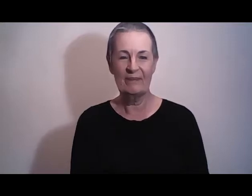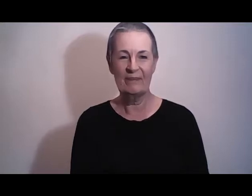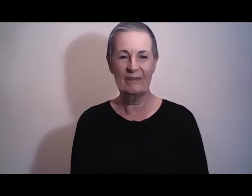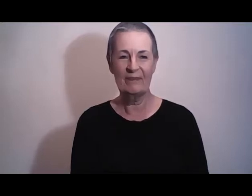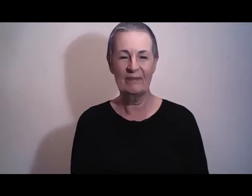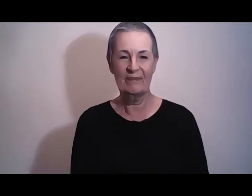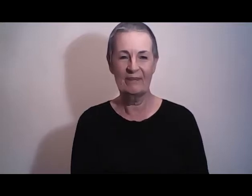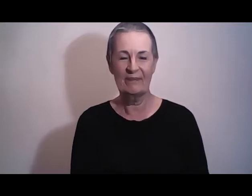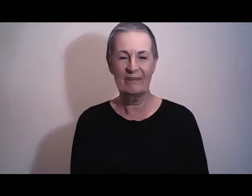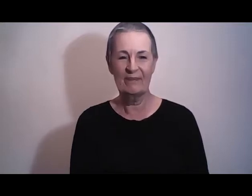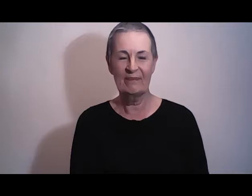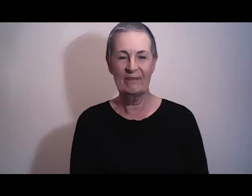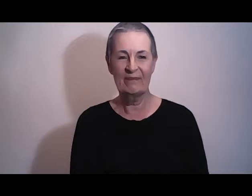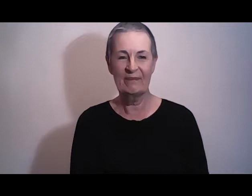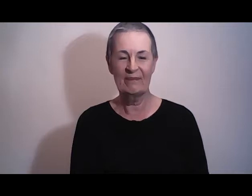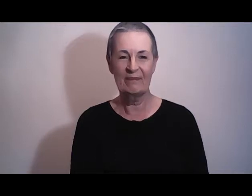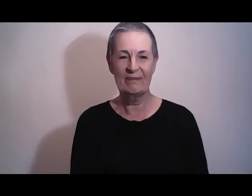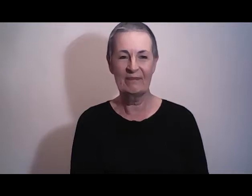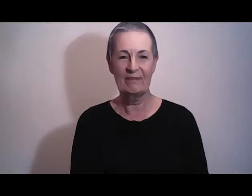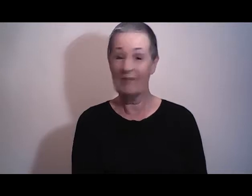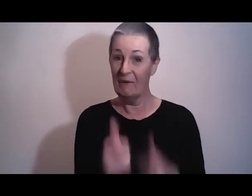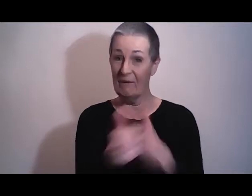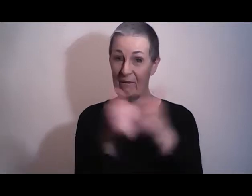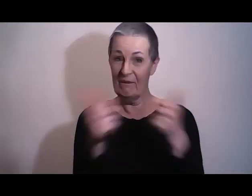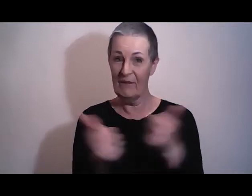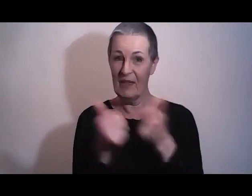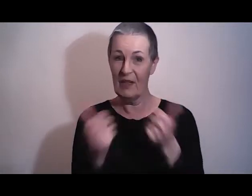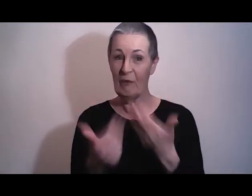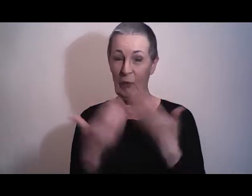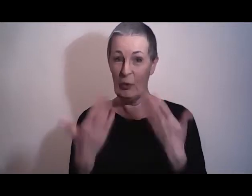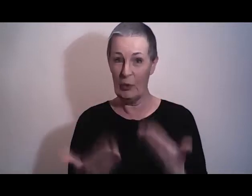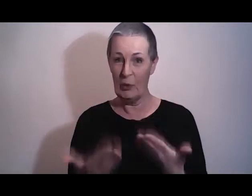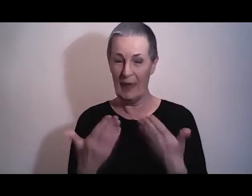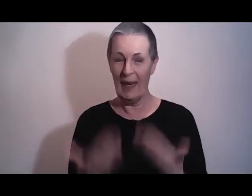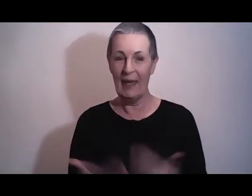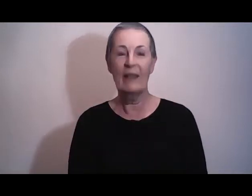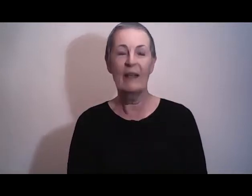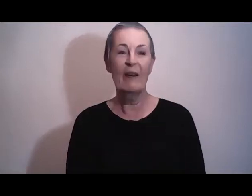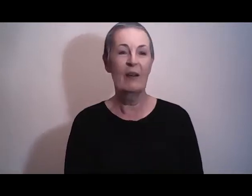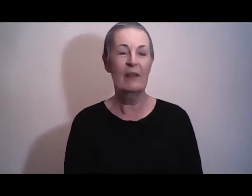There we go. We're done for today. So we have got